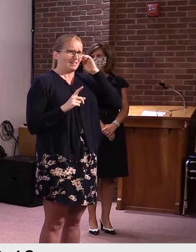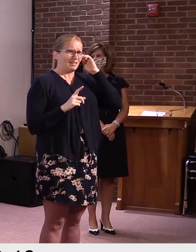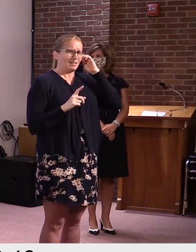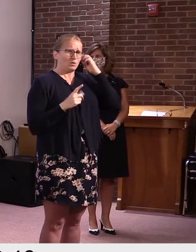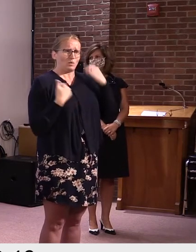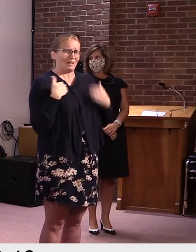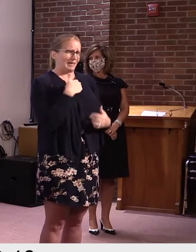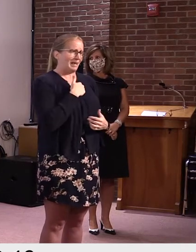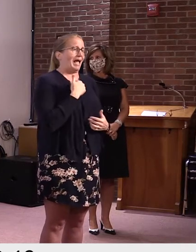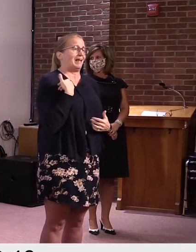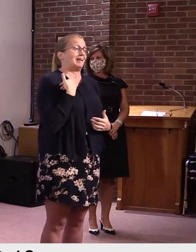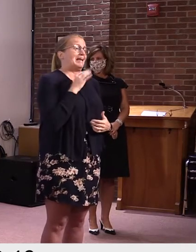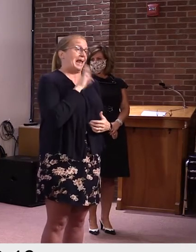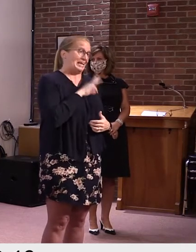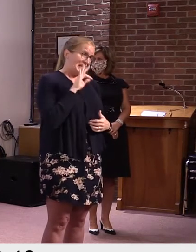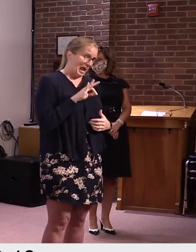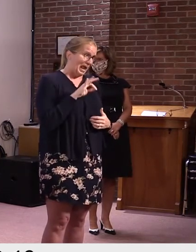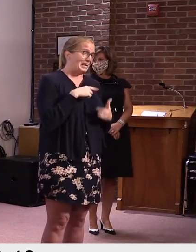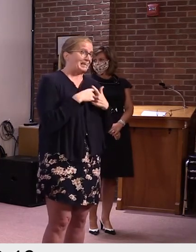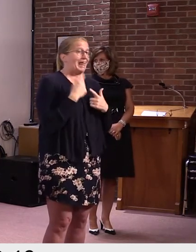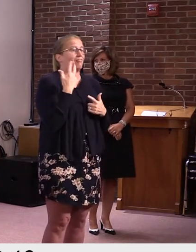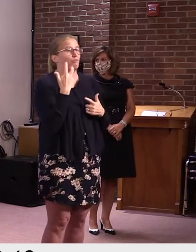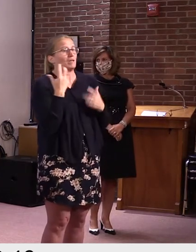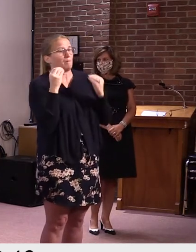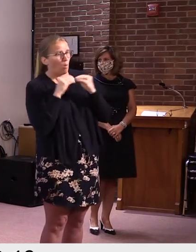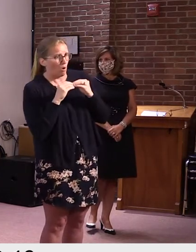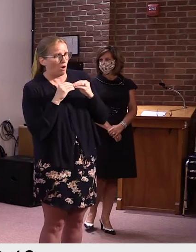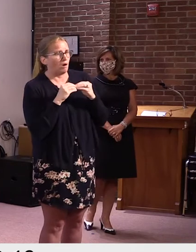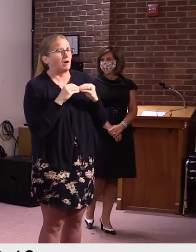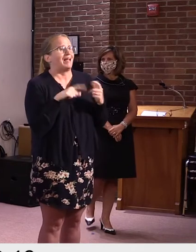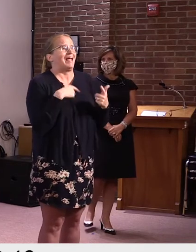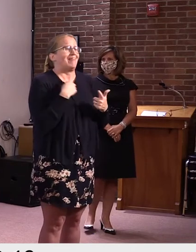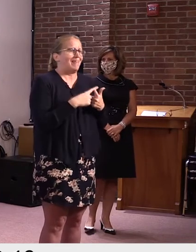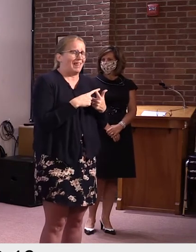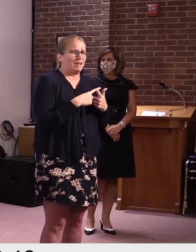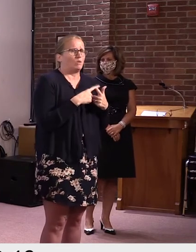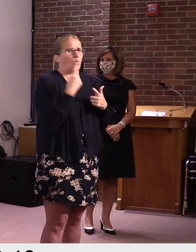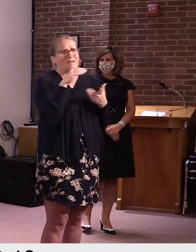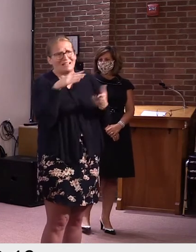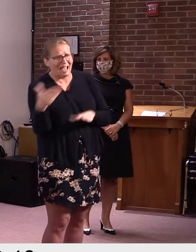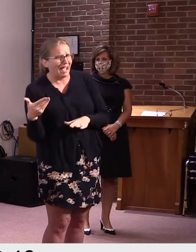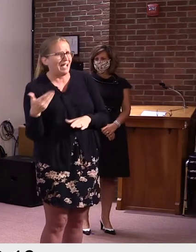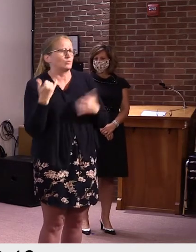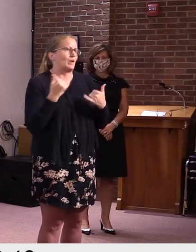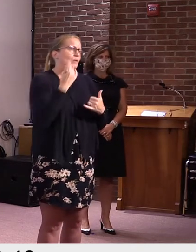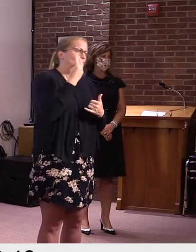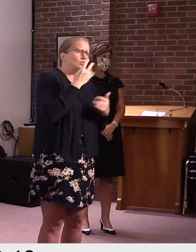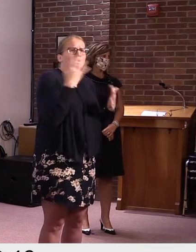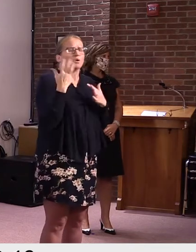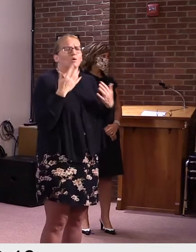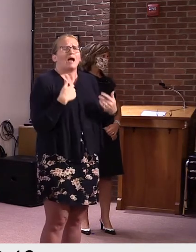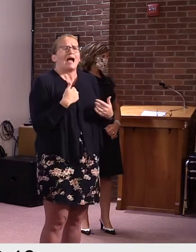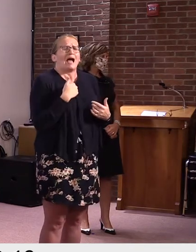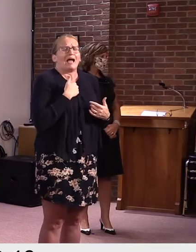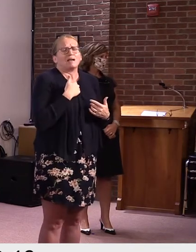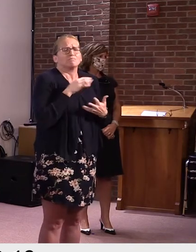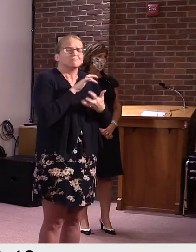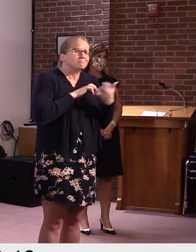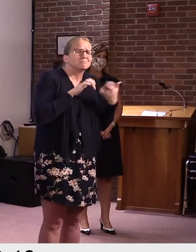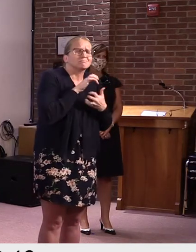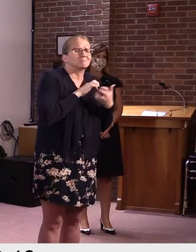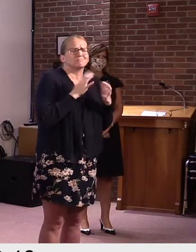more, one of them died. We're down to two. So at what point can we expect